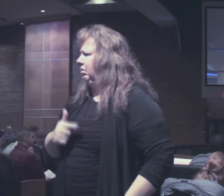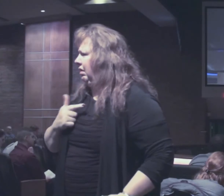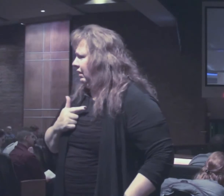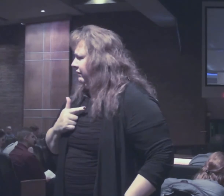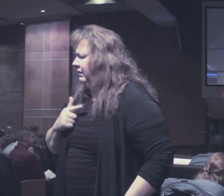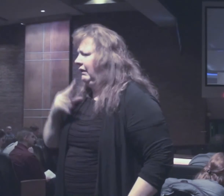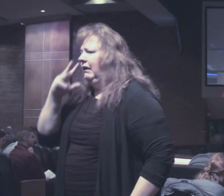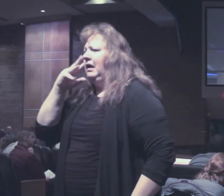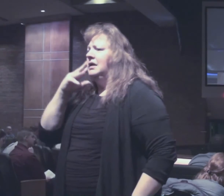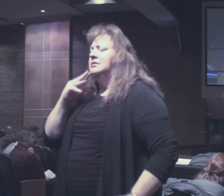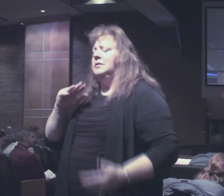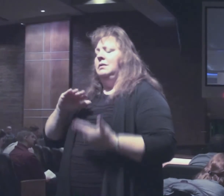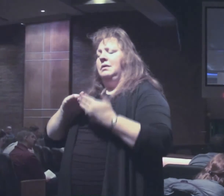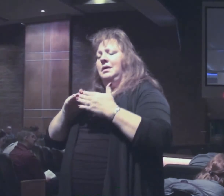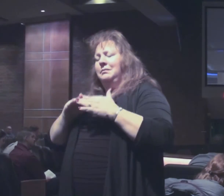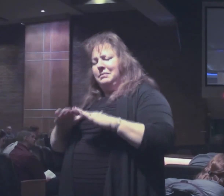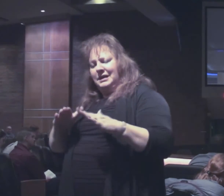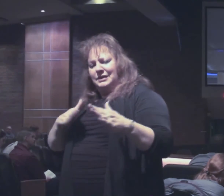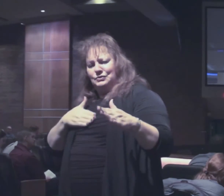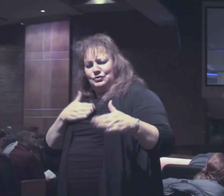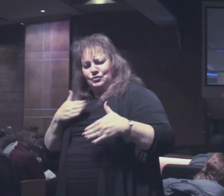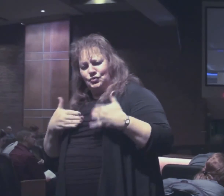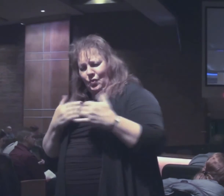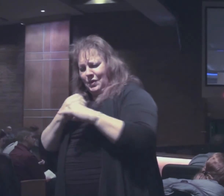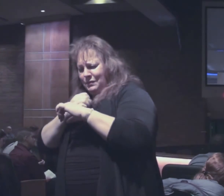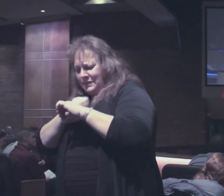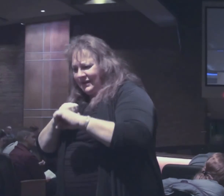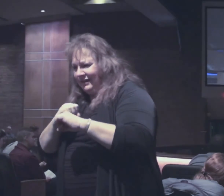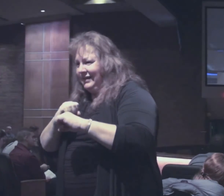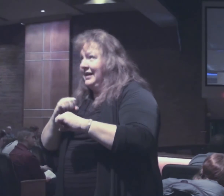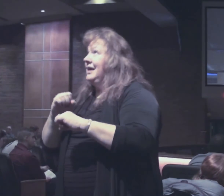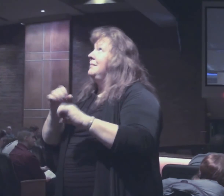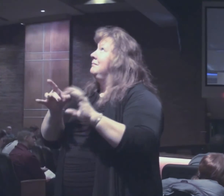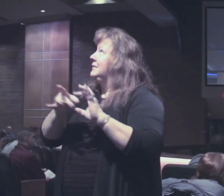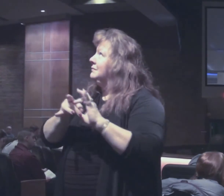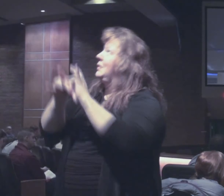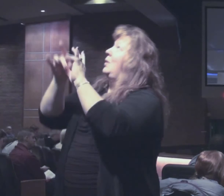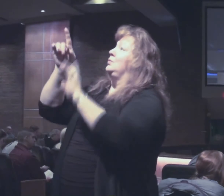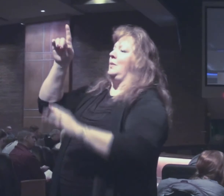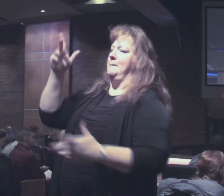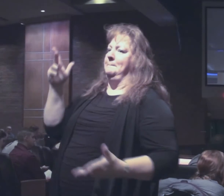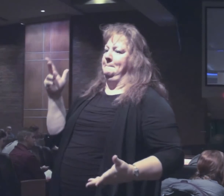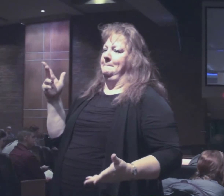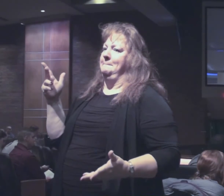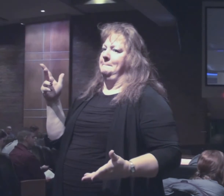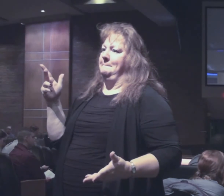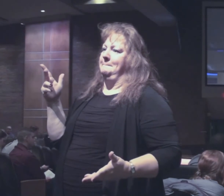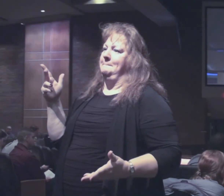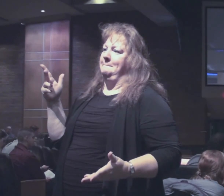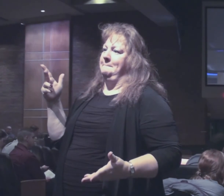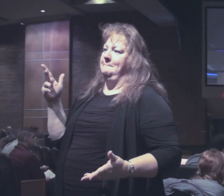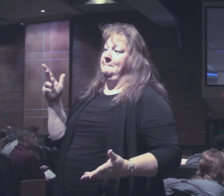can experience the peace and joy and safety that comes to those who belong to the Lord.